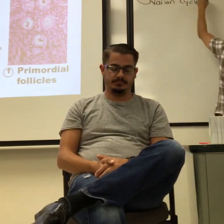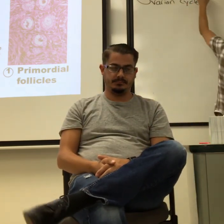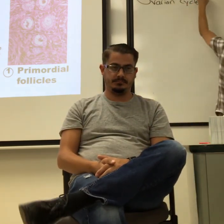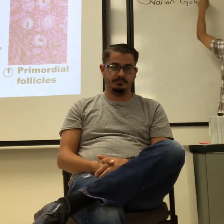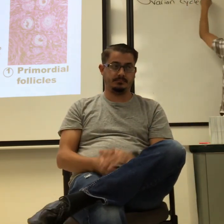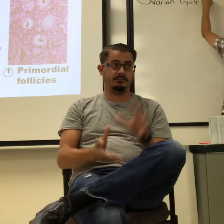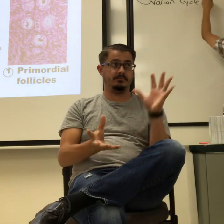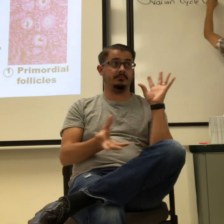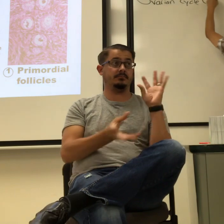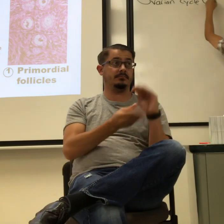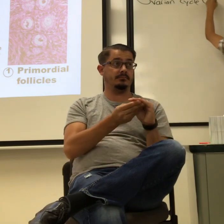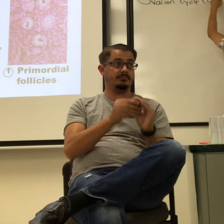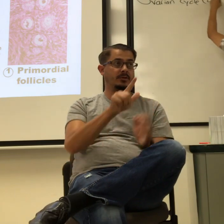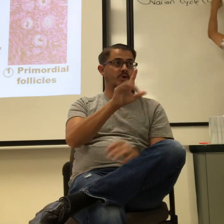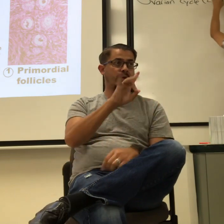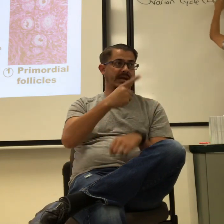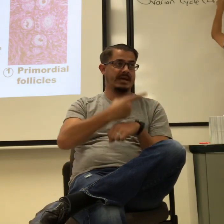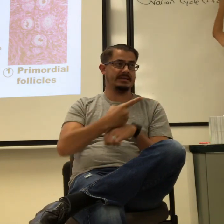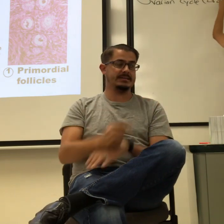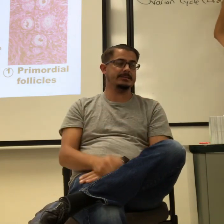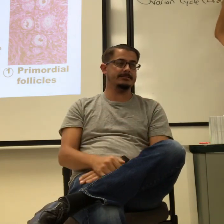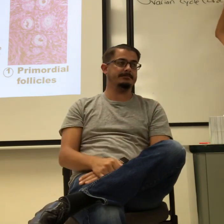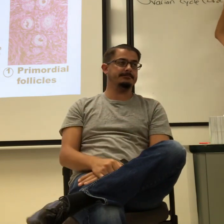28-day cycle.